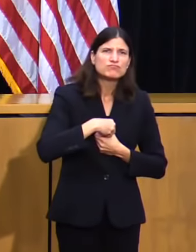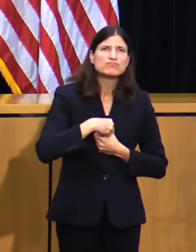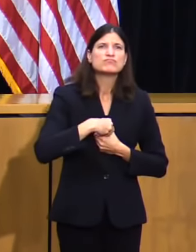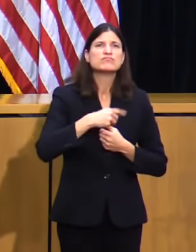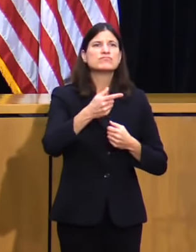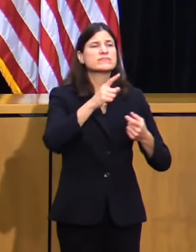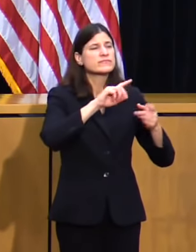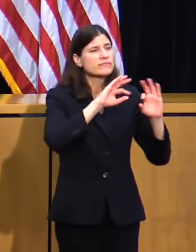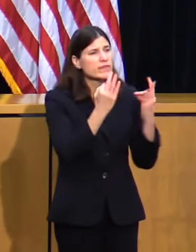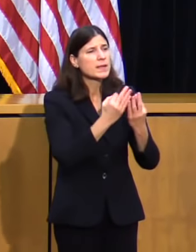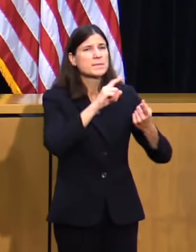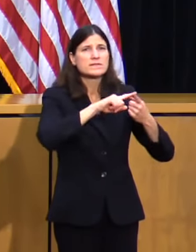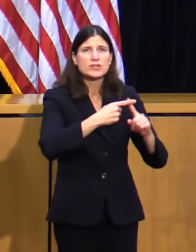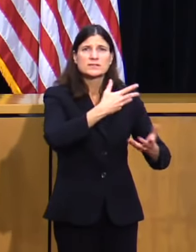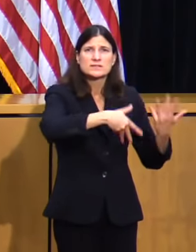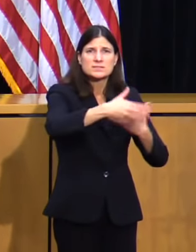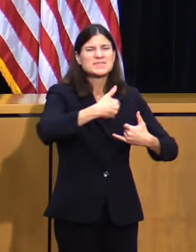significant growth